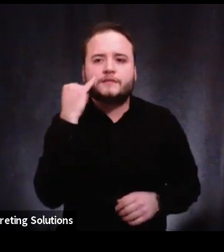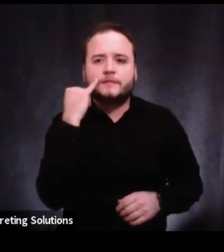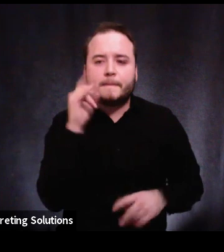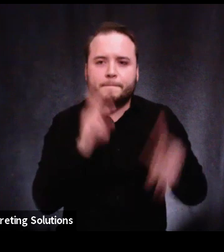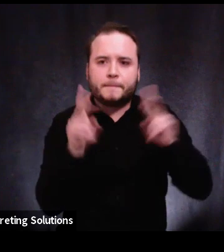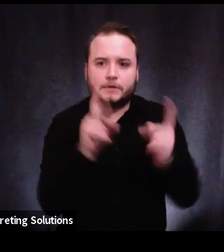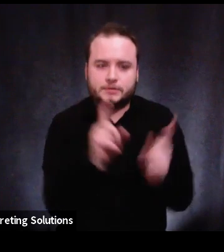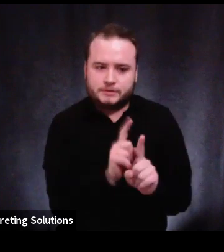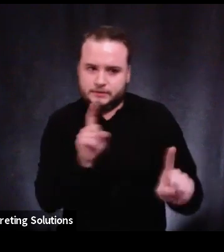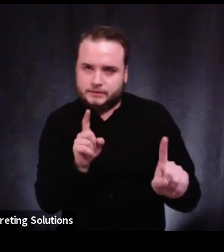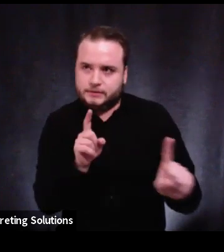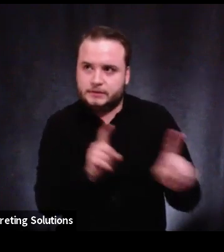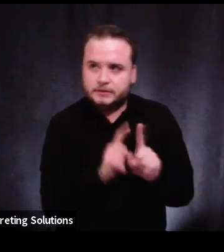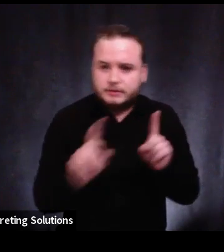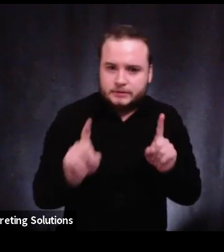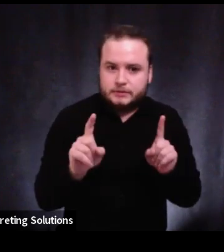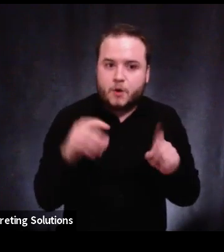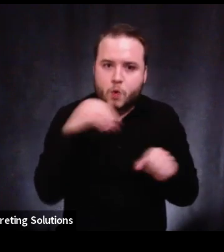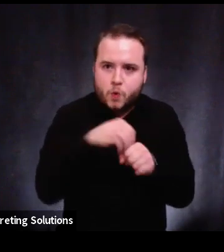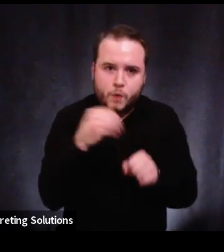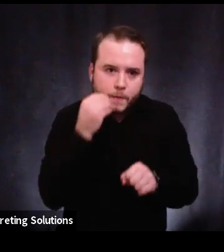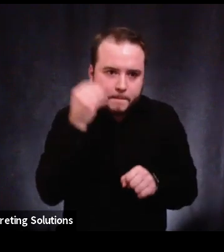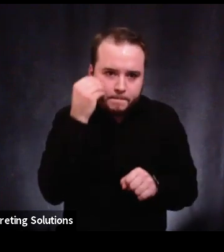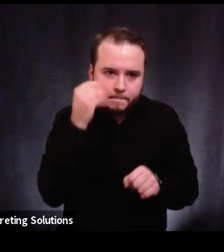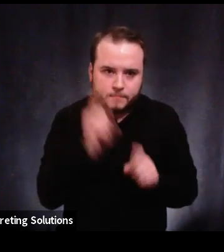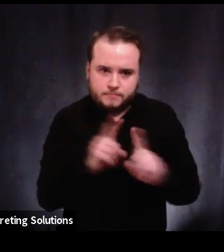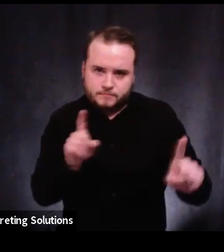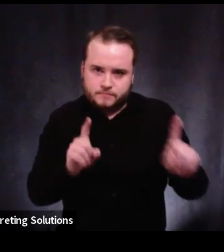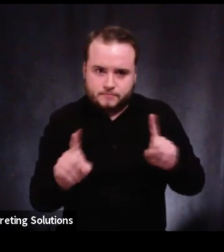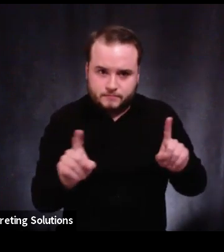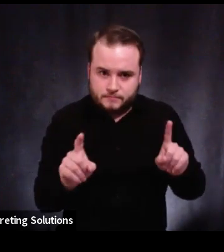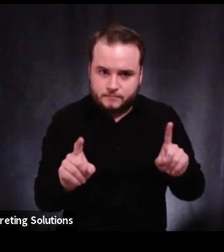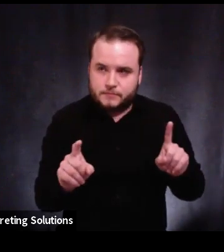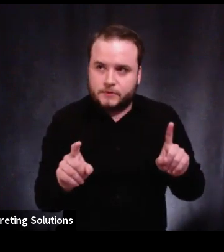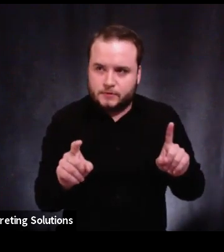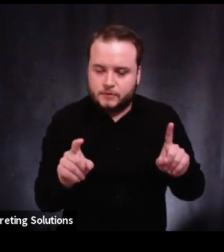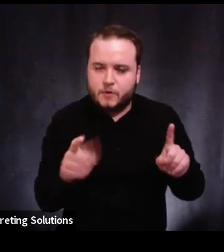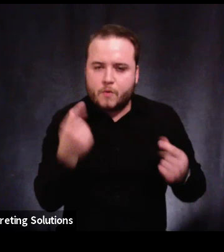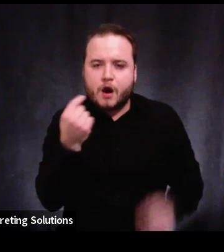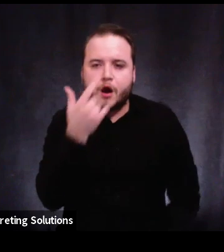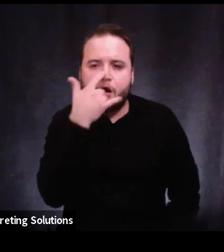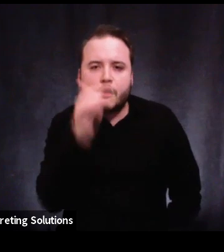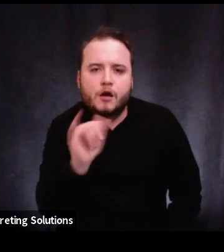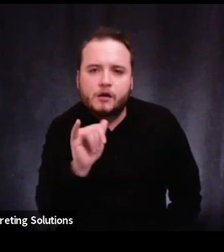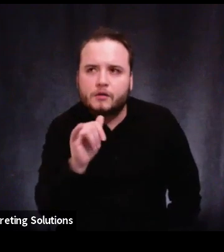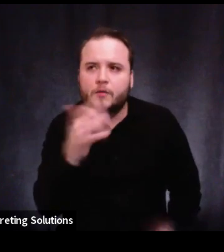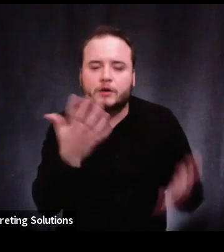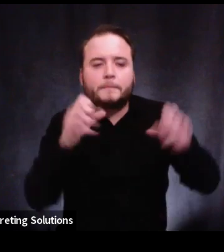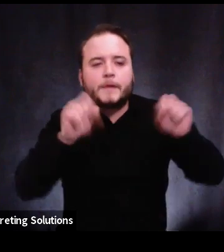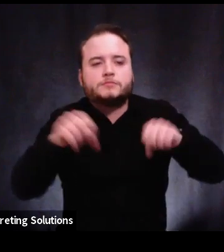been discussion about what that would really kind of look like and who is considered most vulnerable?